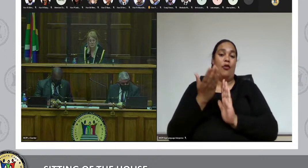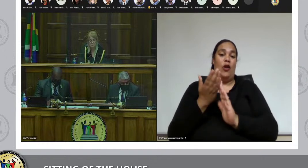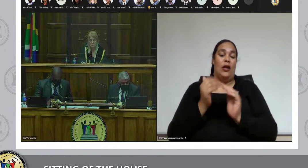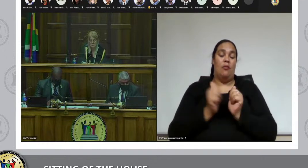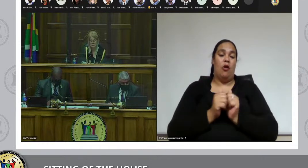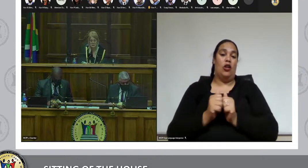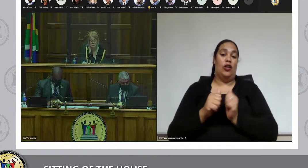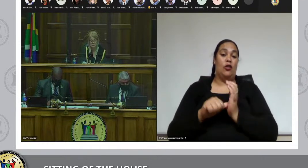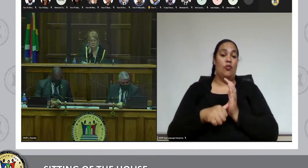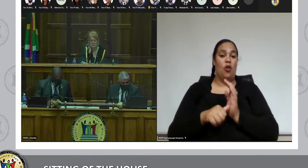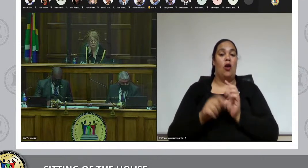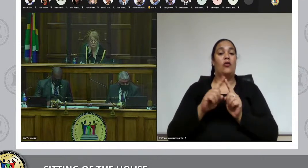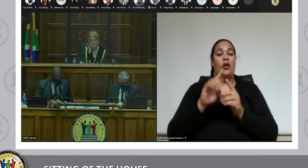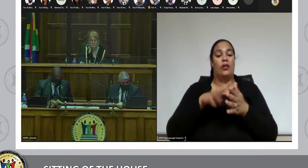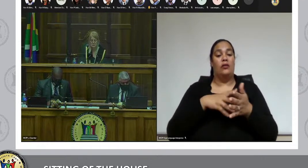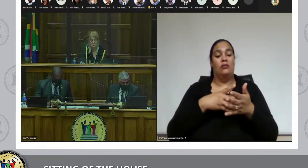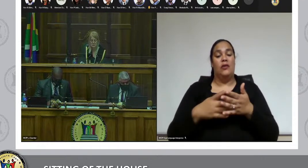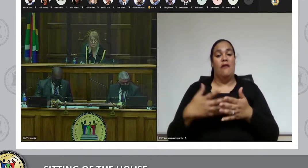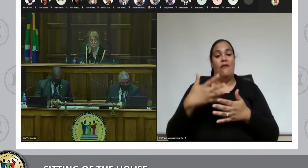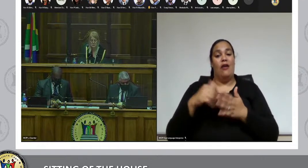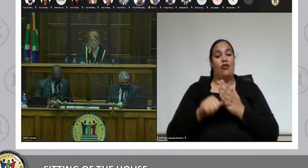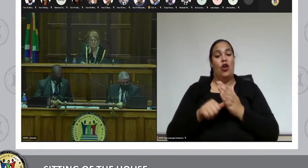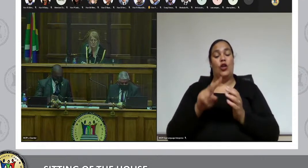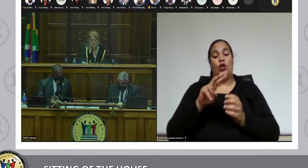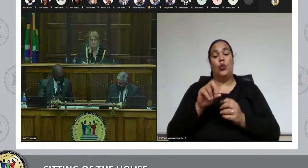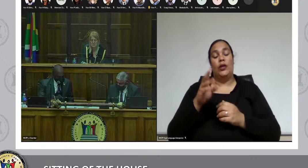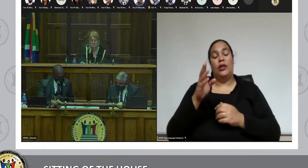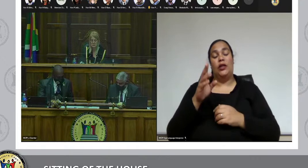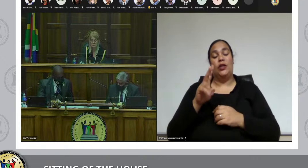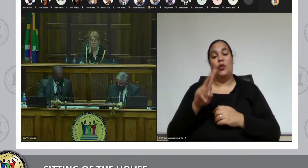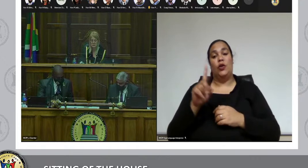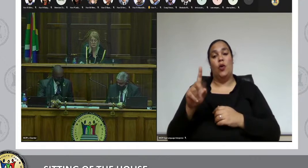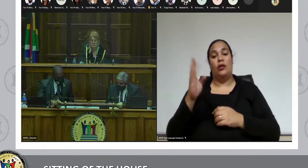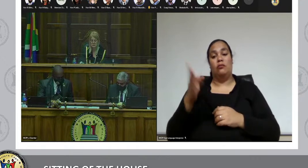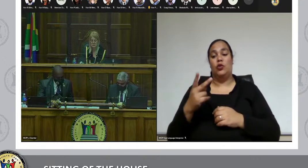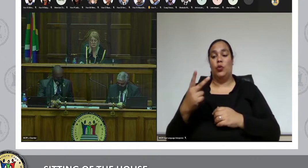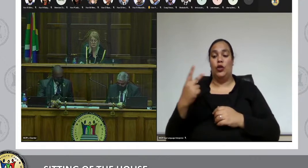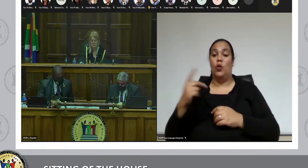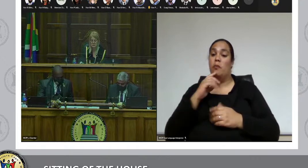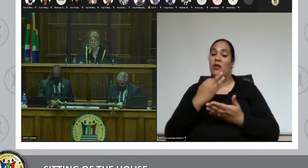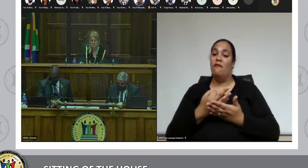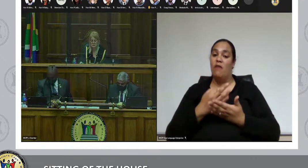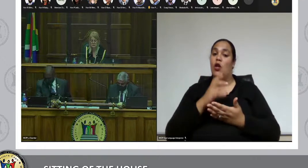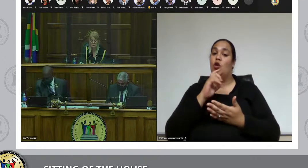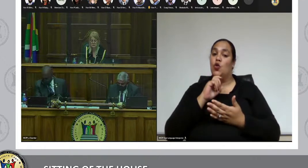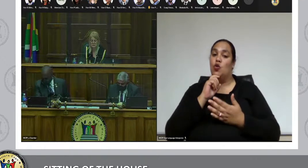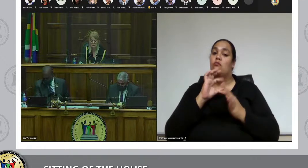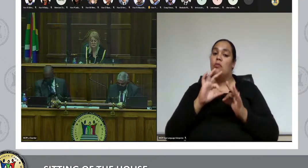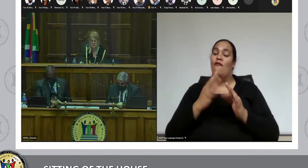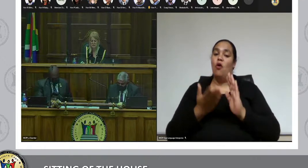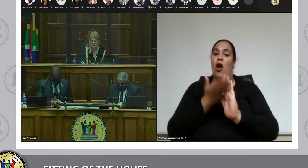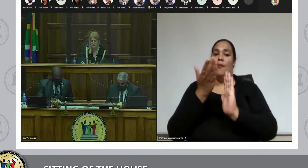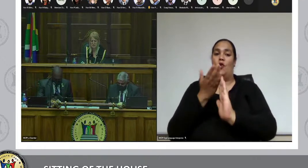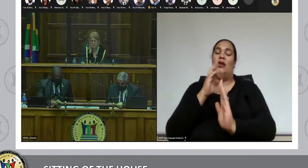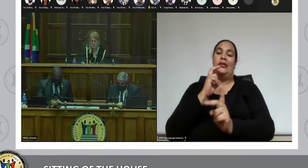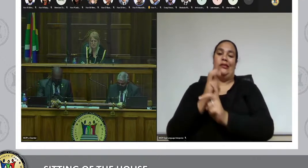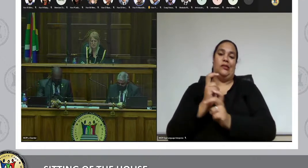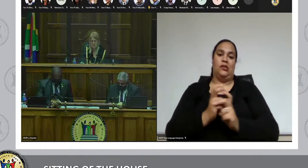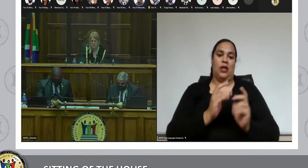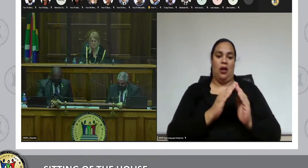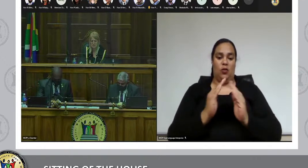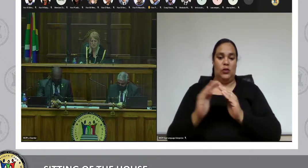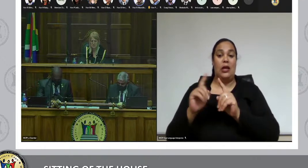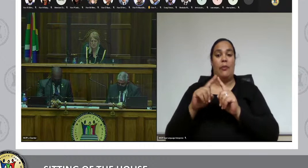grant as a Schedule 5 grant in 2021-22, meaning the fund will be used purely for the upgrading of informal settlements.